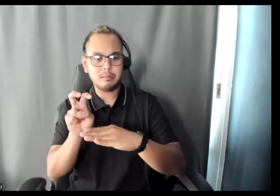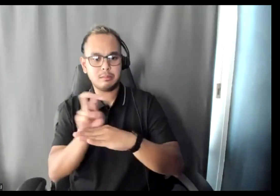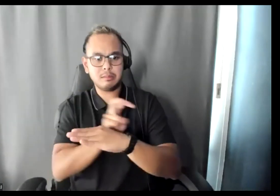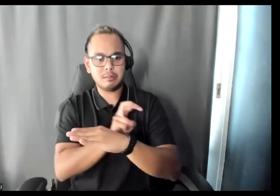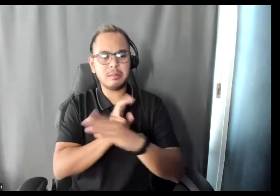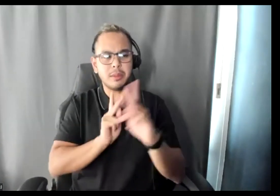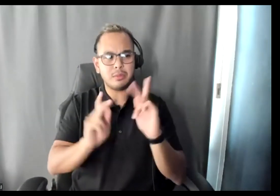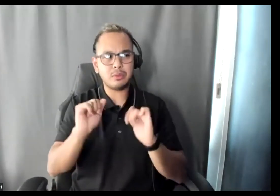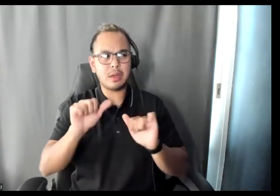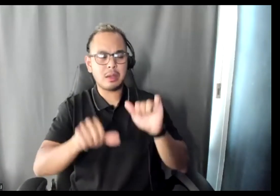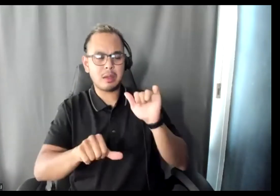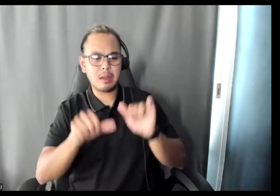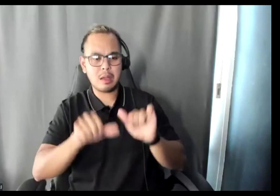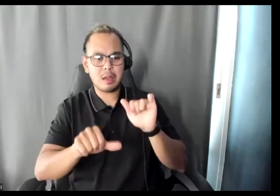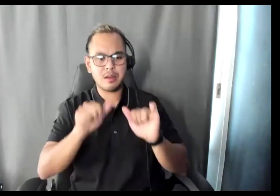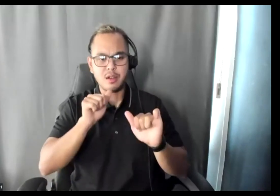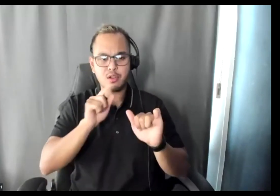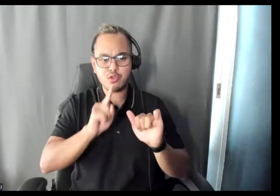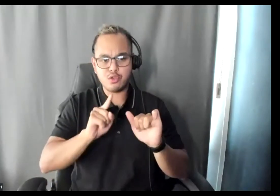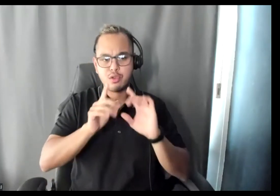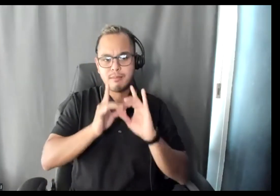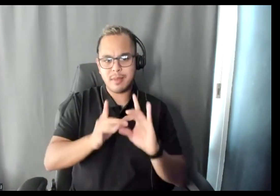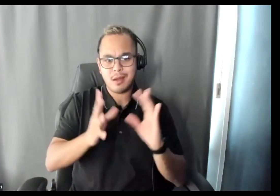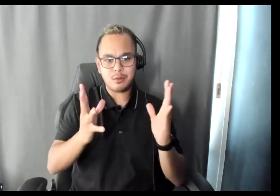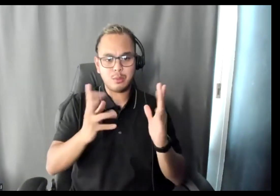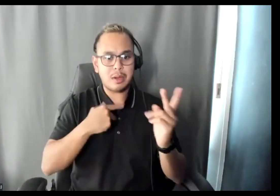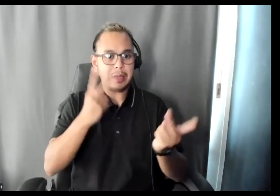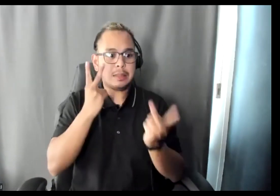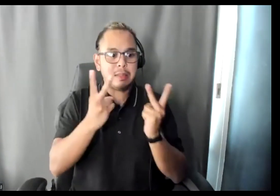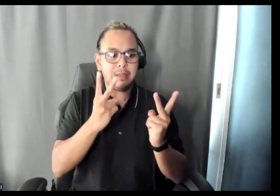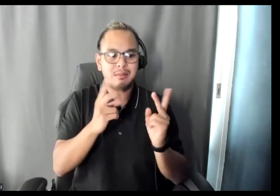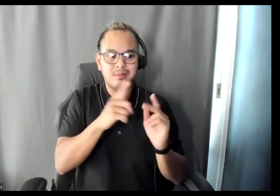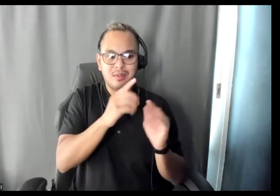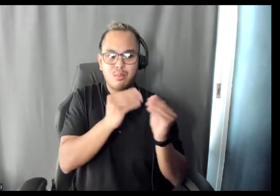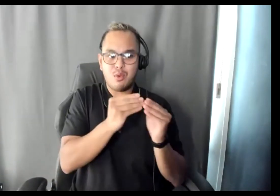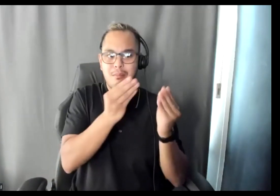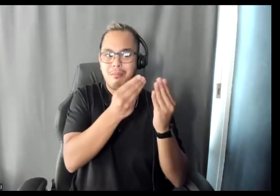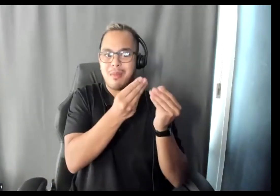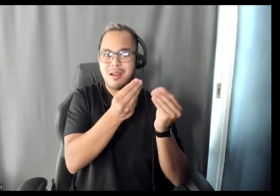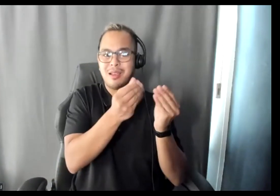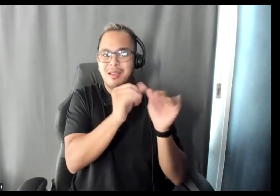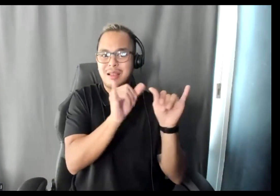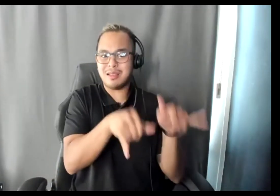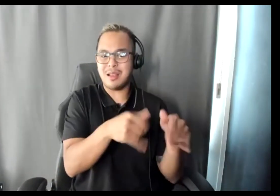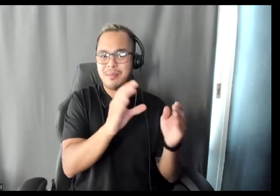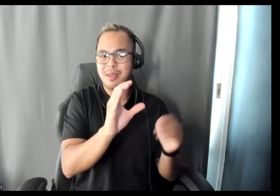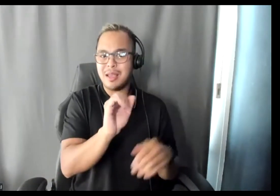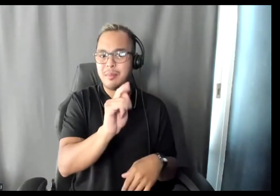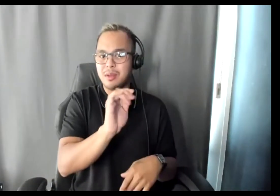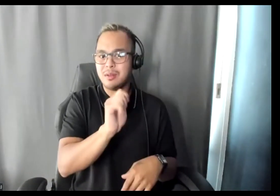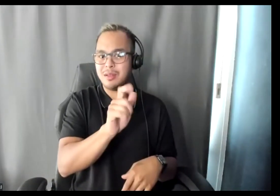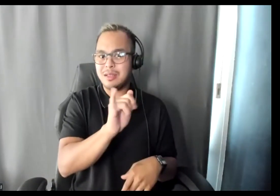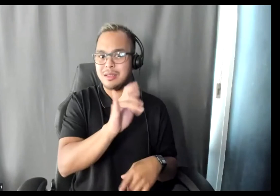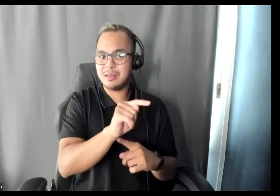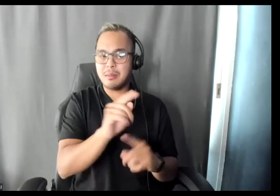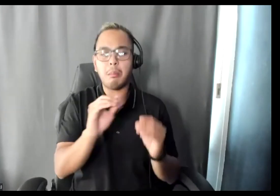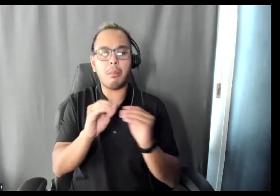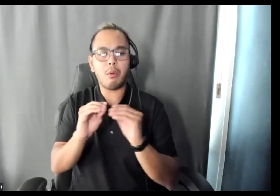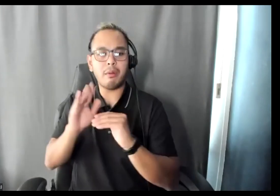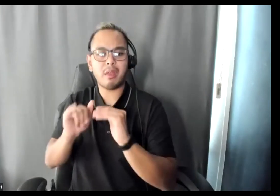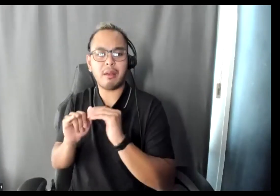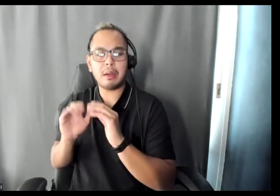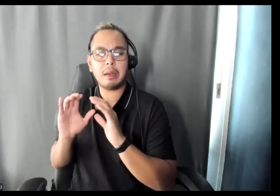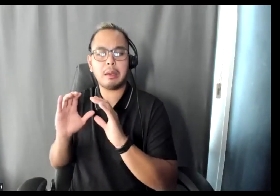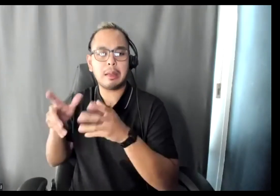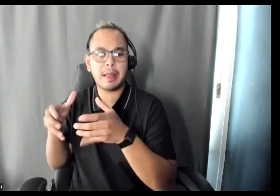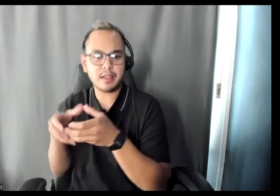that. Folks shifting between what they see as more capitalist kinds of conversations versus those that might be more collectivist in terms of